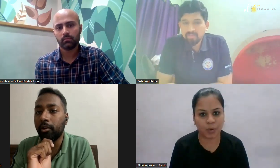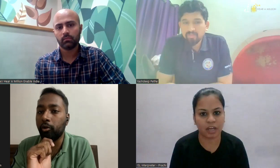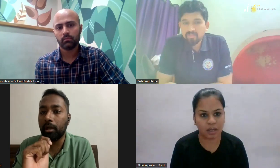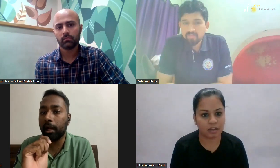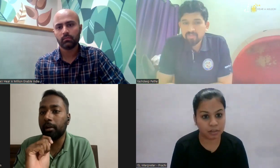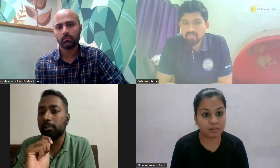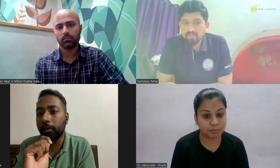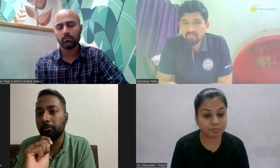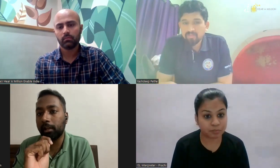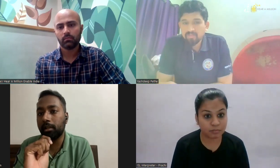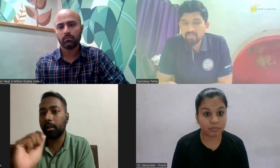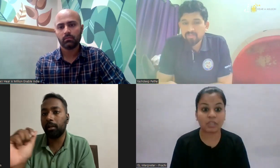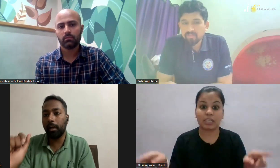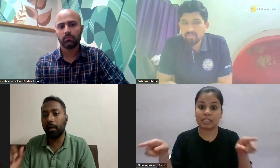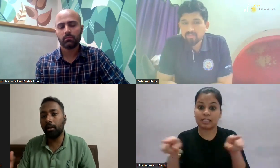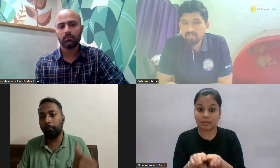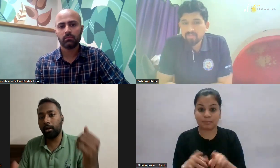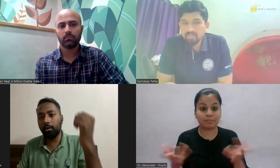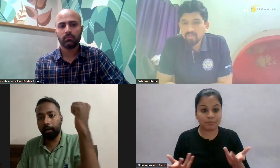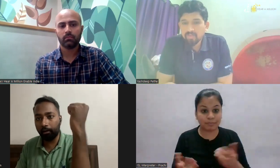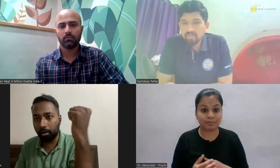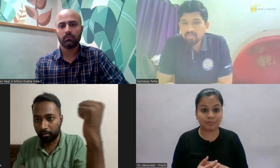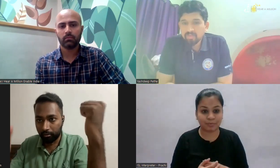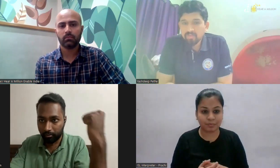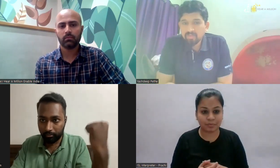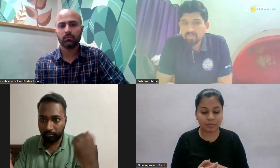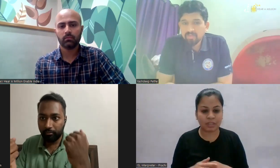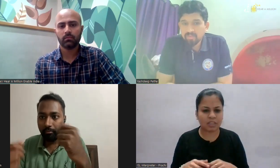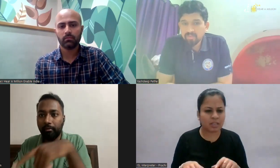Mhm. Right? Okay. Likewise, we have said the